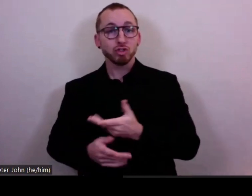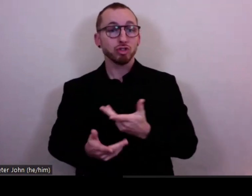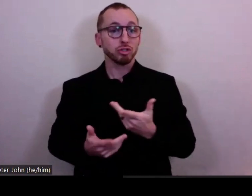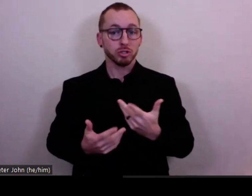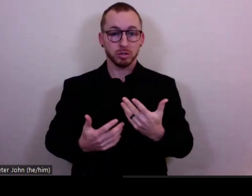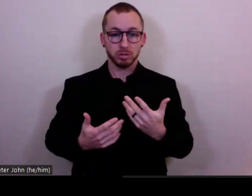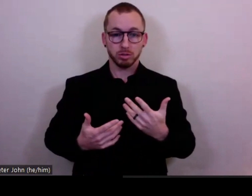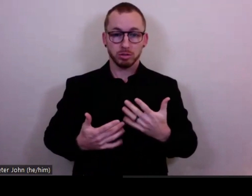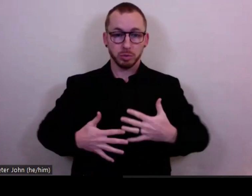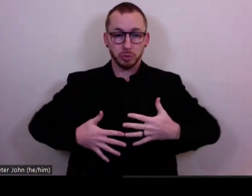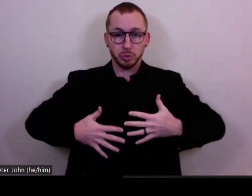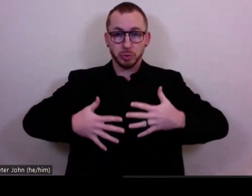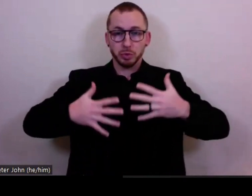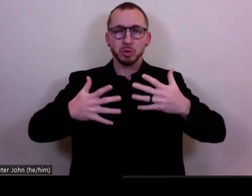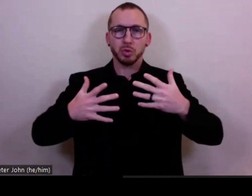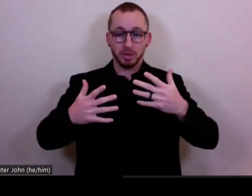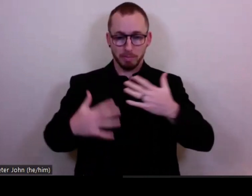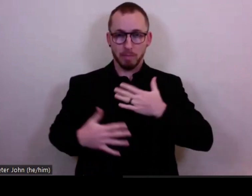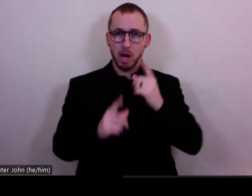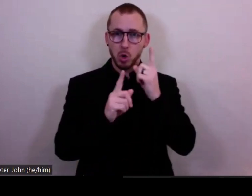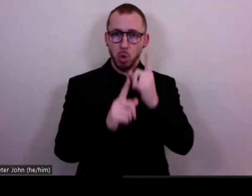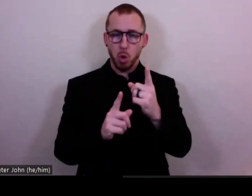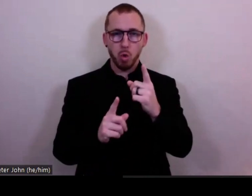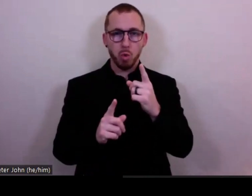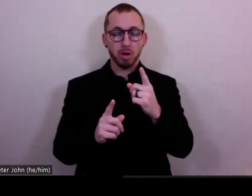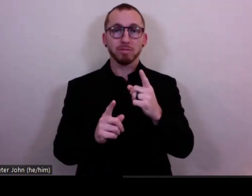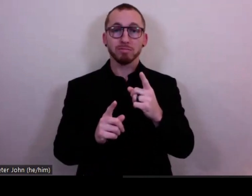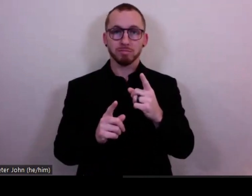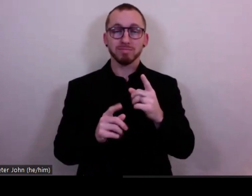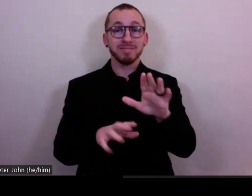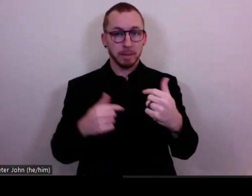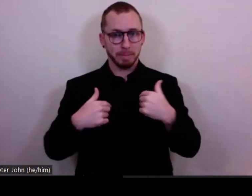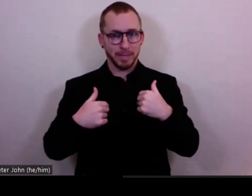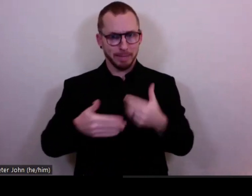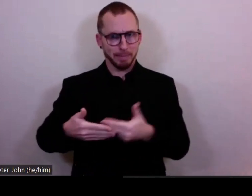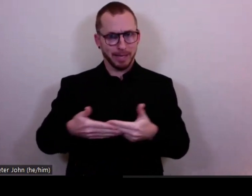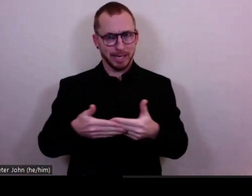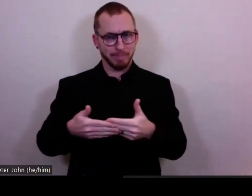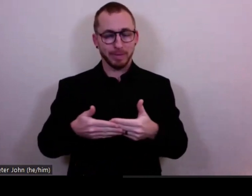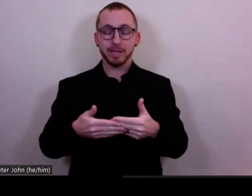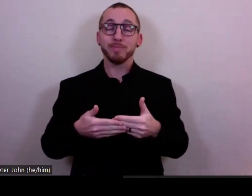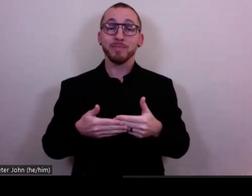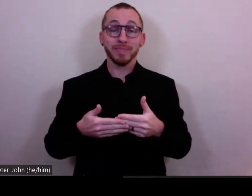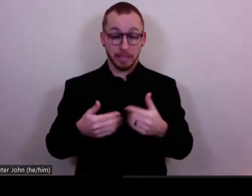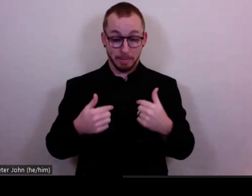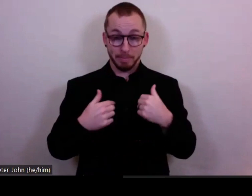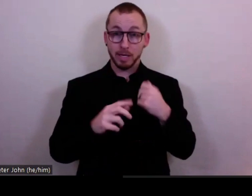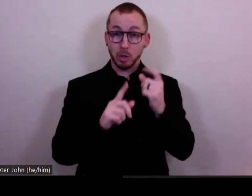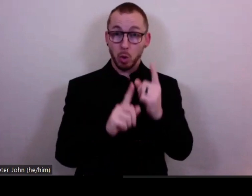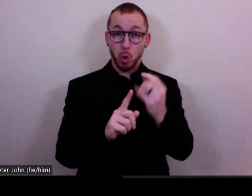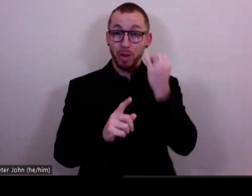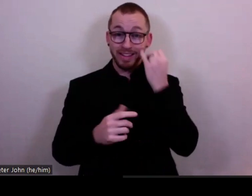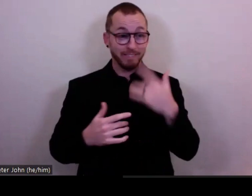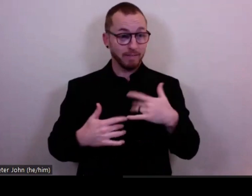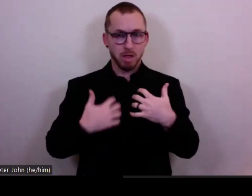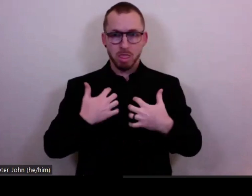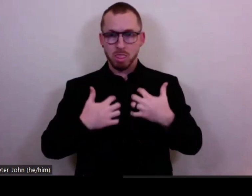I cannot focus on anything else. So what happens in infants when they can't focus on anything else?